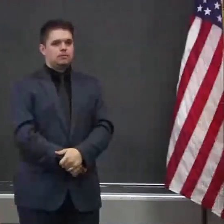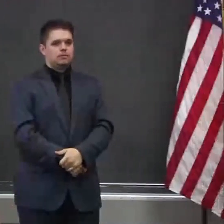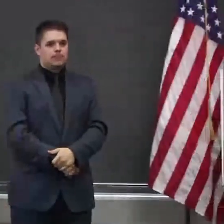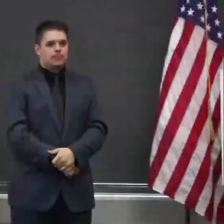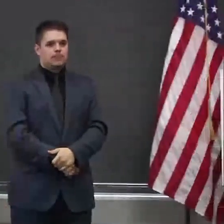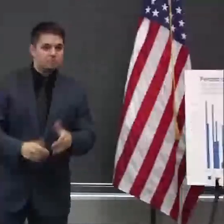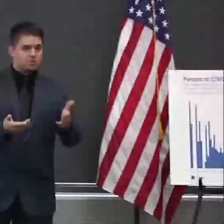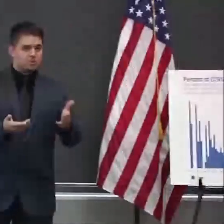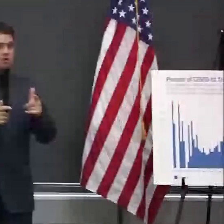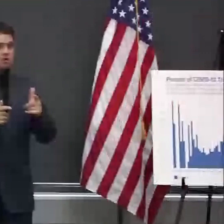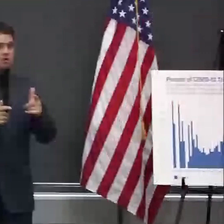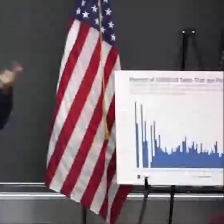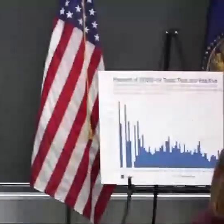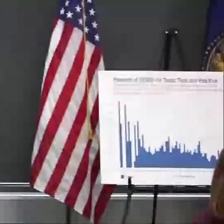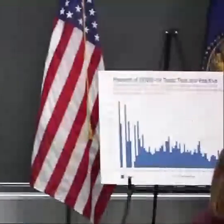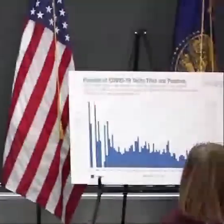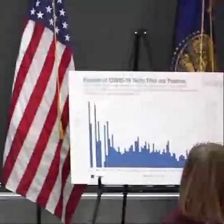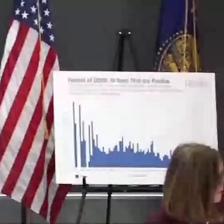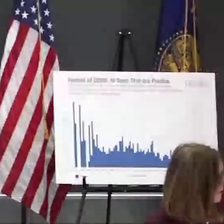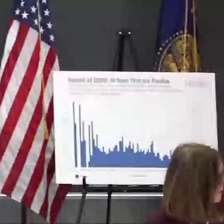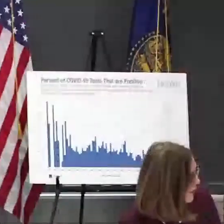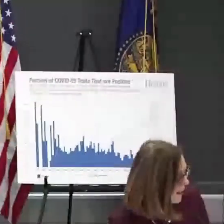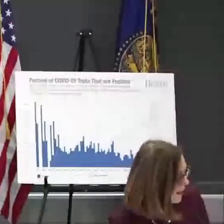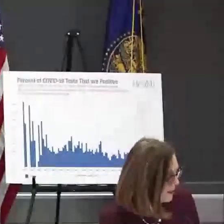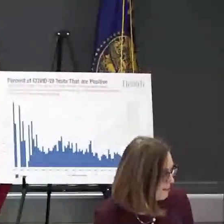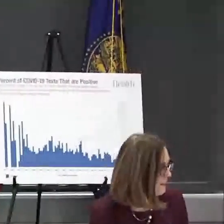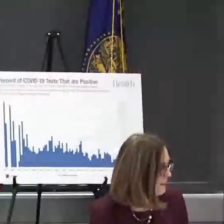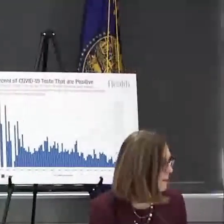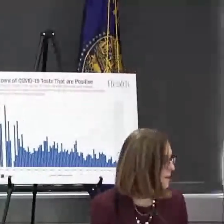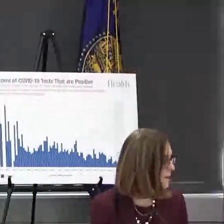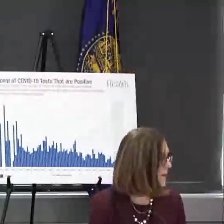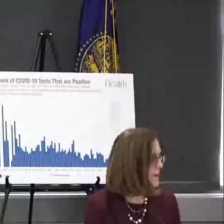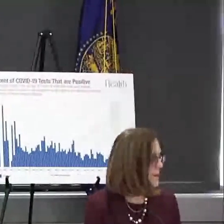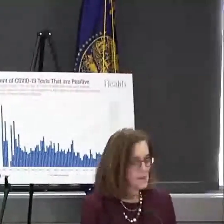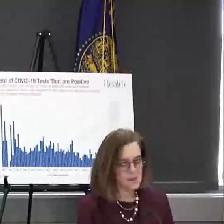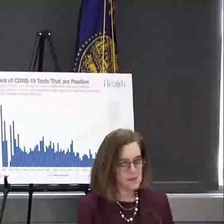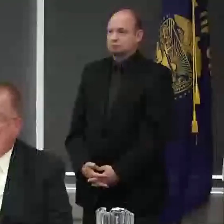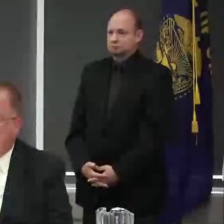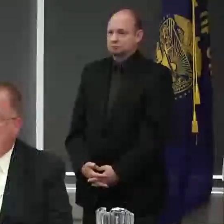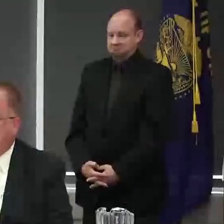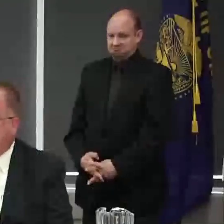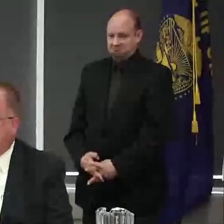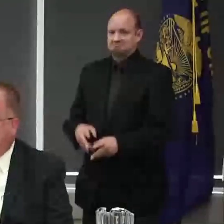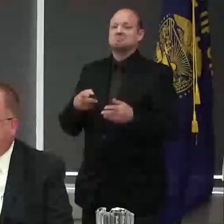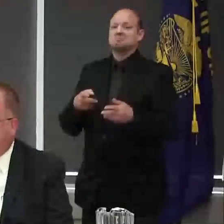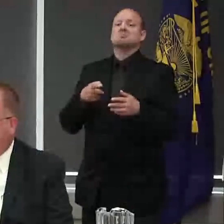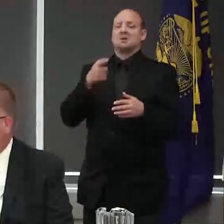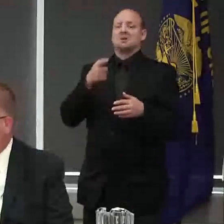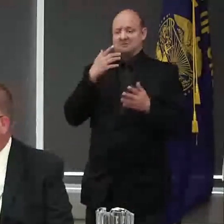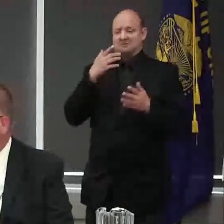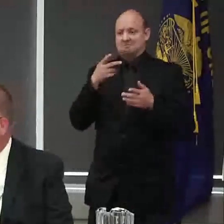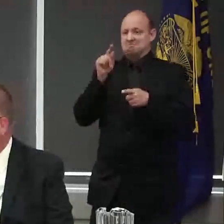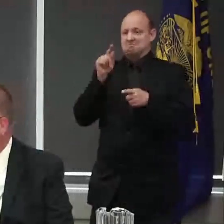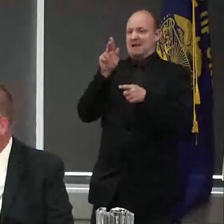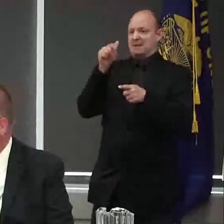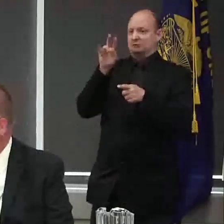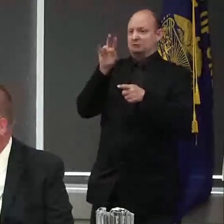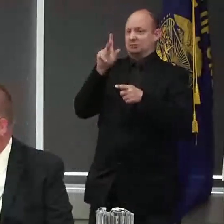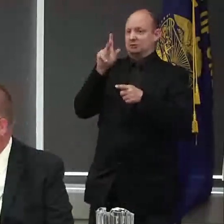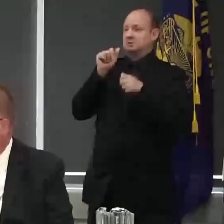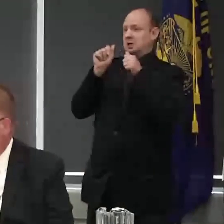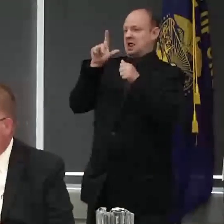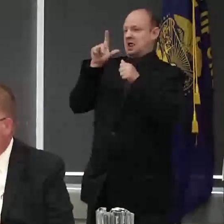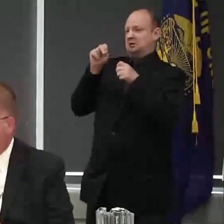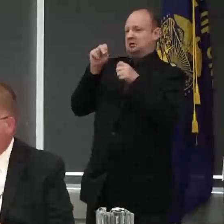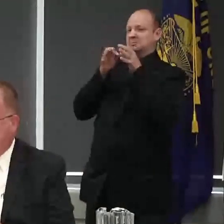his free time on a school board. Yeah. Director Allen. Thank you, Governor. Yeah, everyone's got to have a hobby, and mine is serving on my local school board.